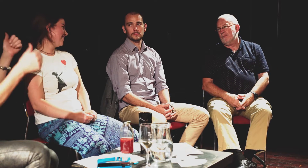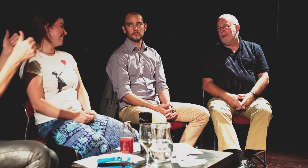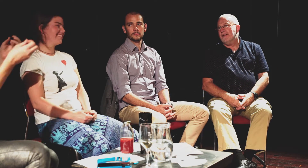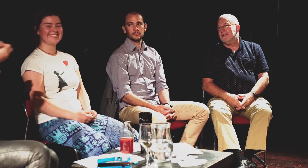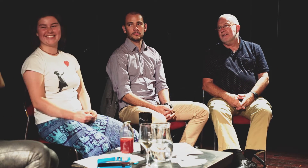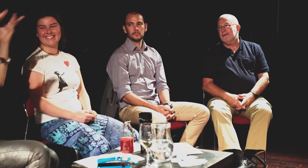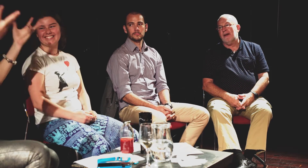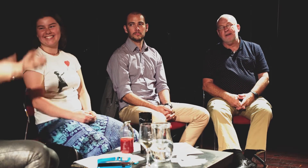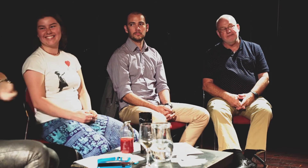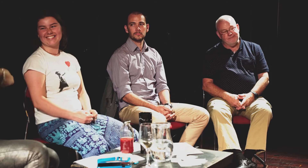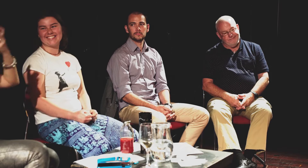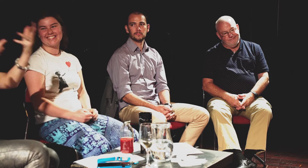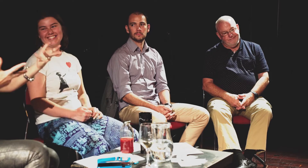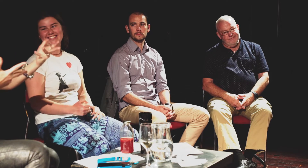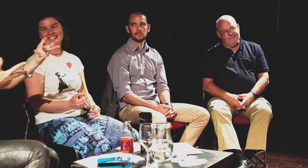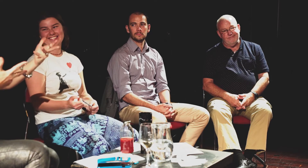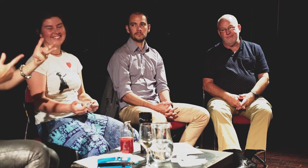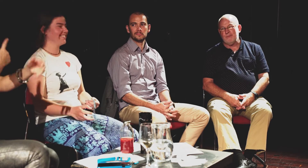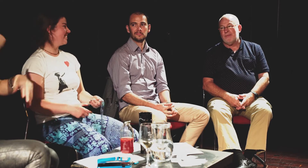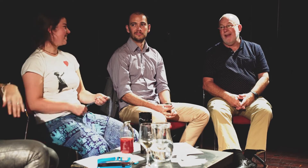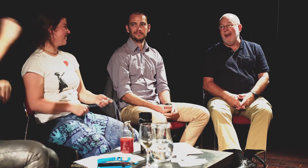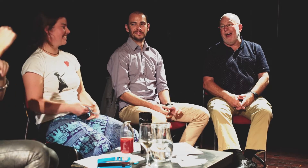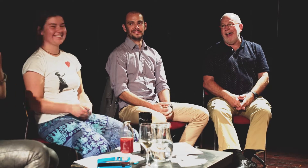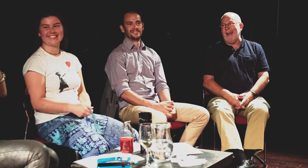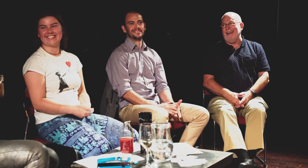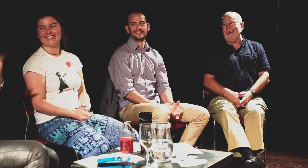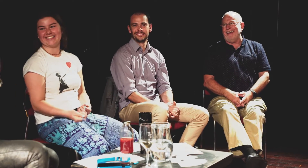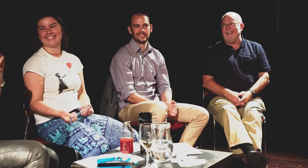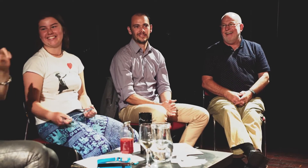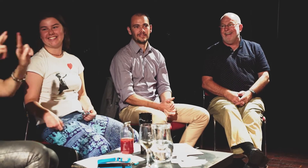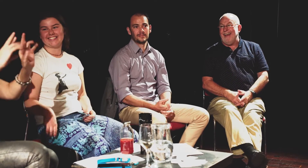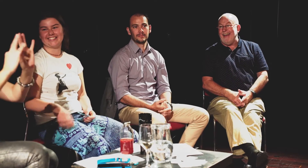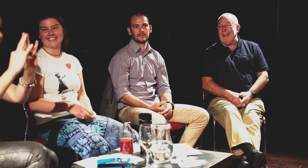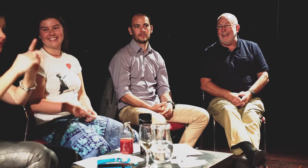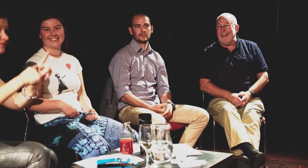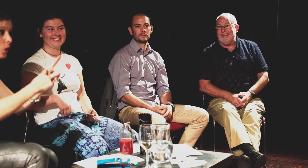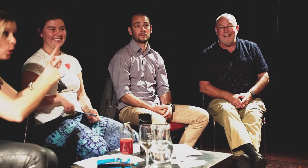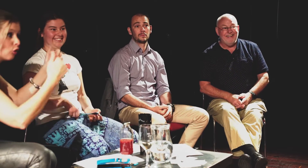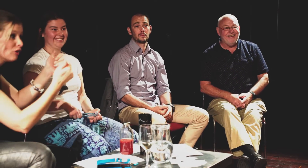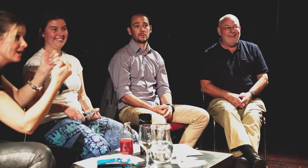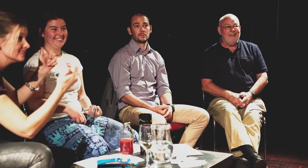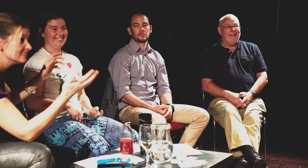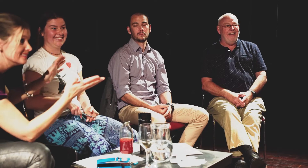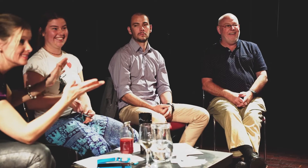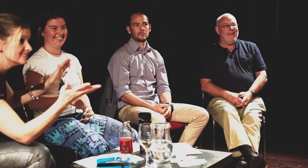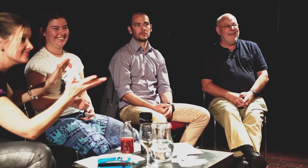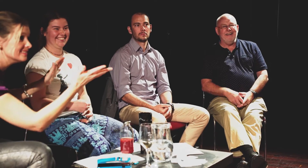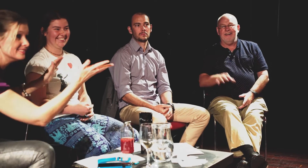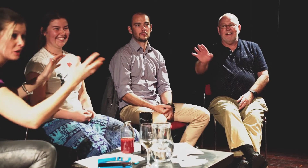my story. I should slow down, really, shouldn't I? I'll just slow the whole Beautifully thing expressive, down. Tony. Beautifully expressive. I hope the interpreter was following that okay.